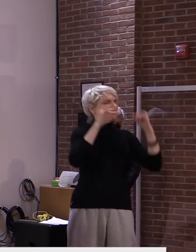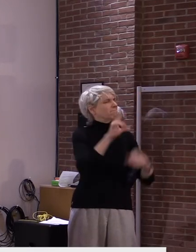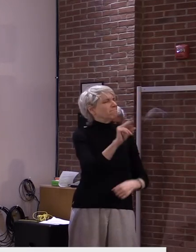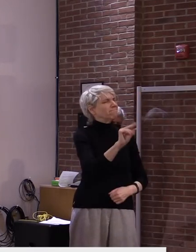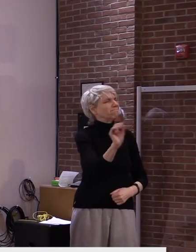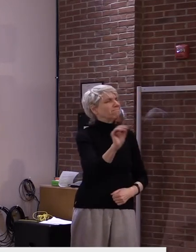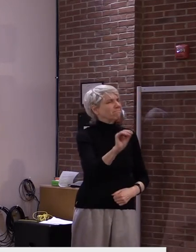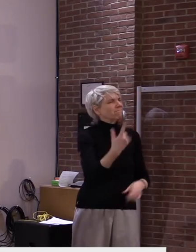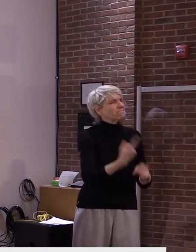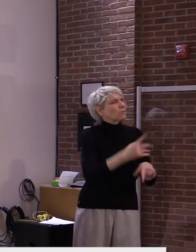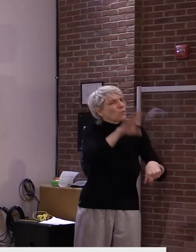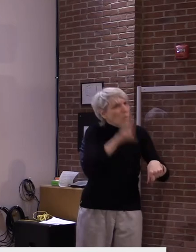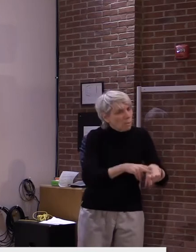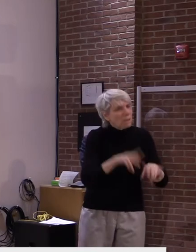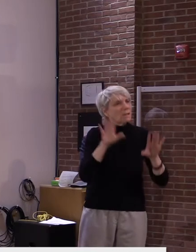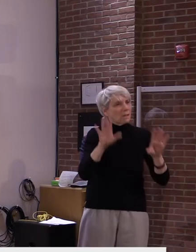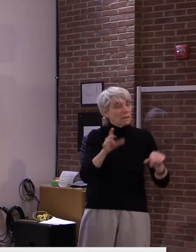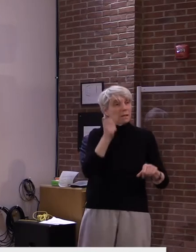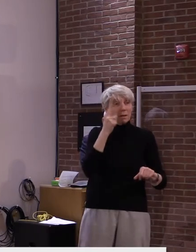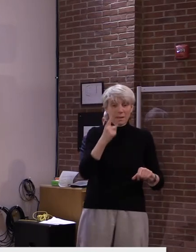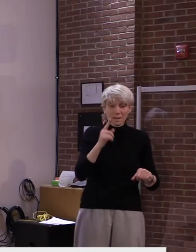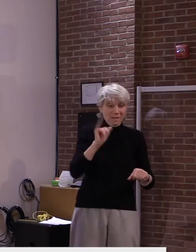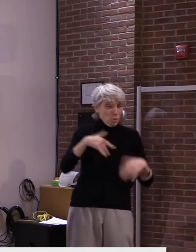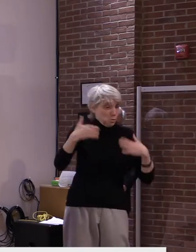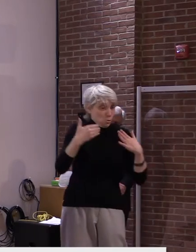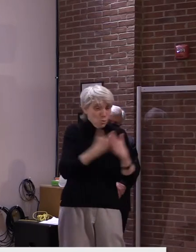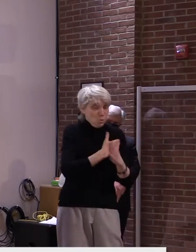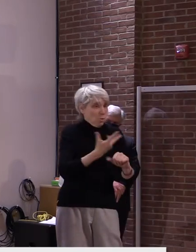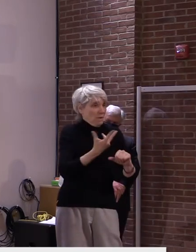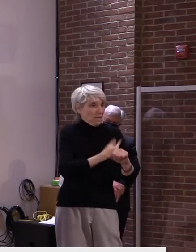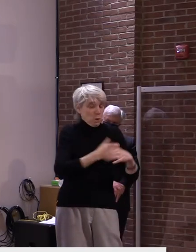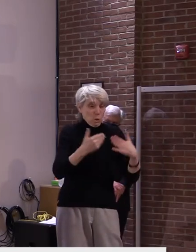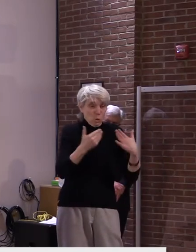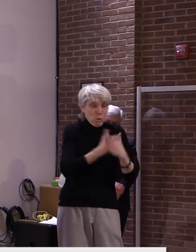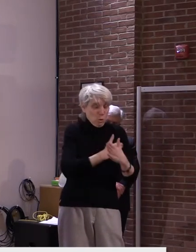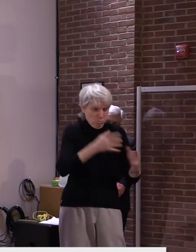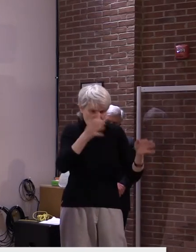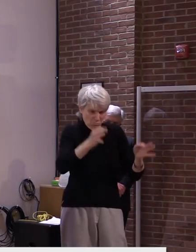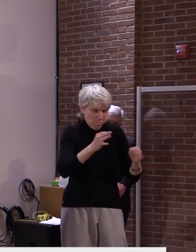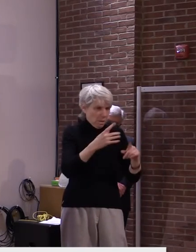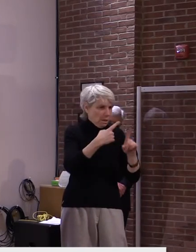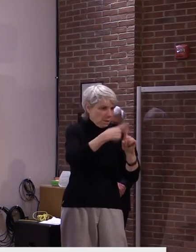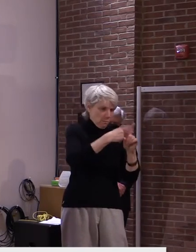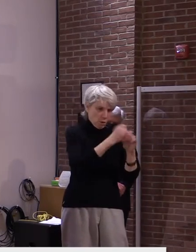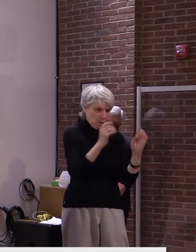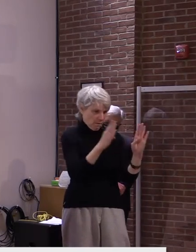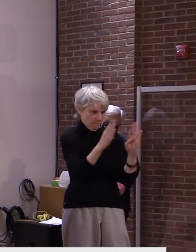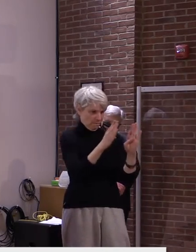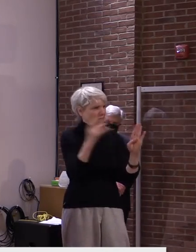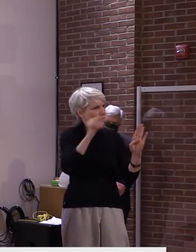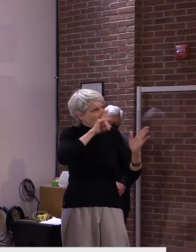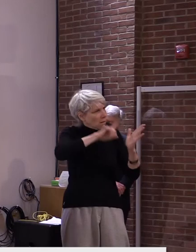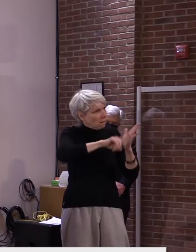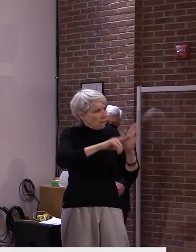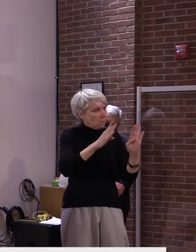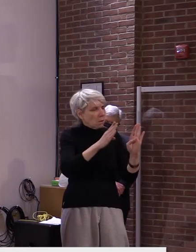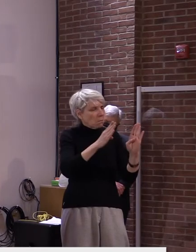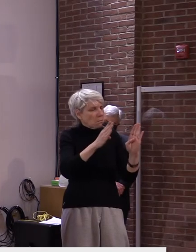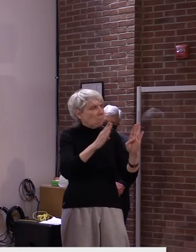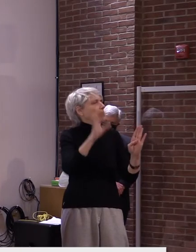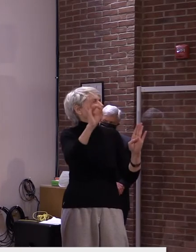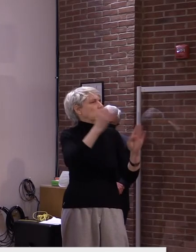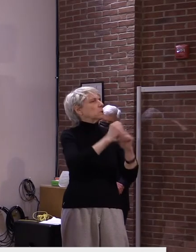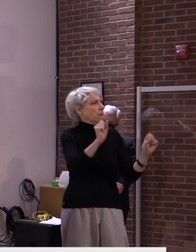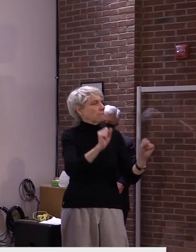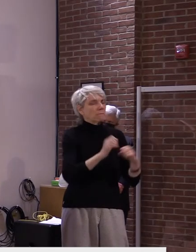in this very short time that vaccine's being used. So we'll have more for you at another time. Would you